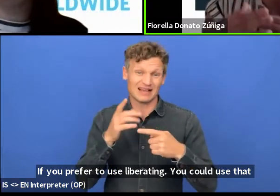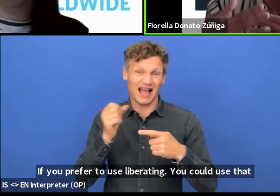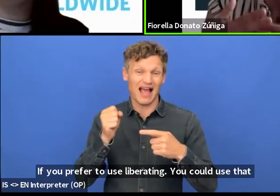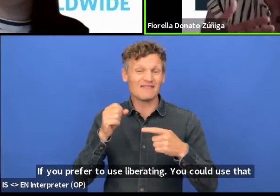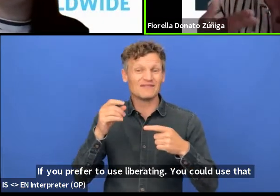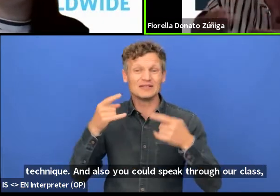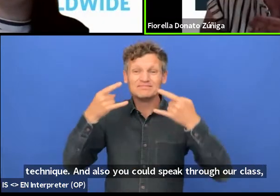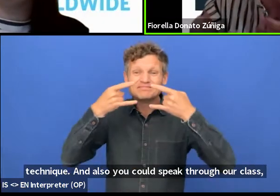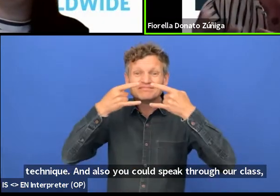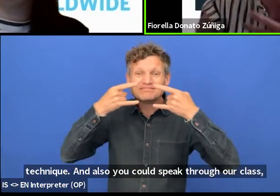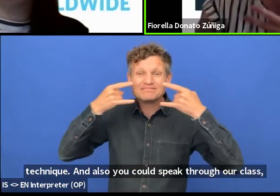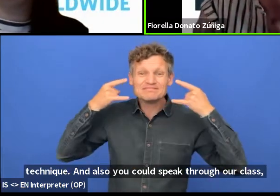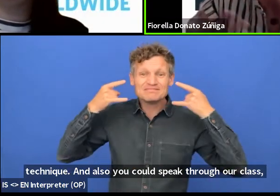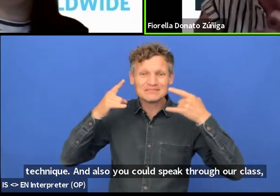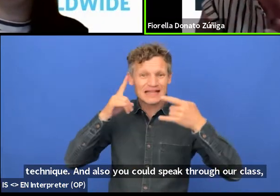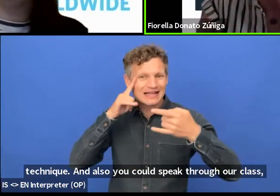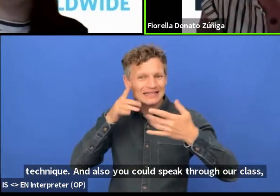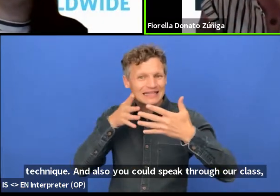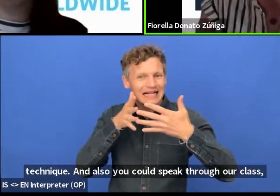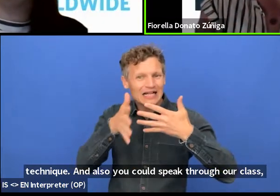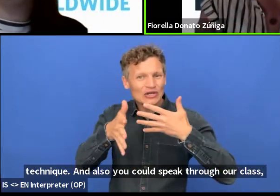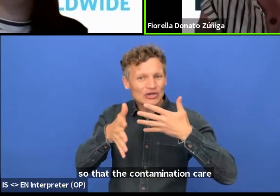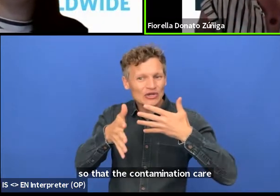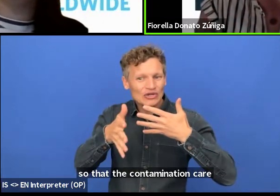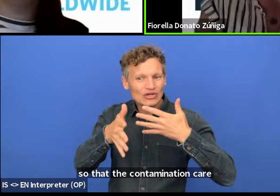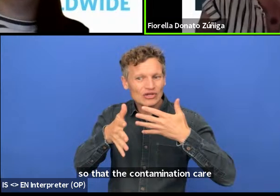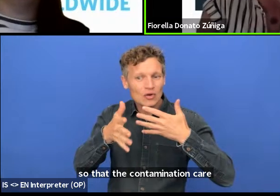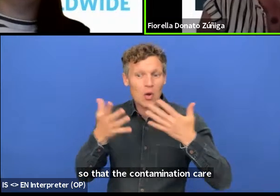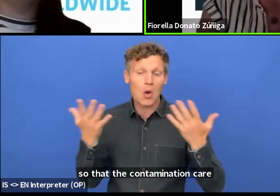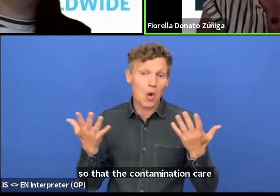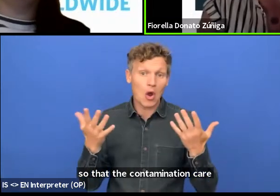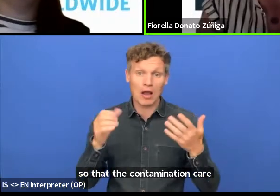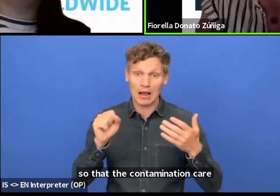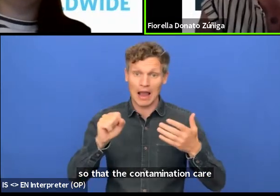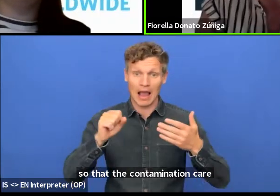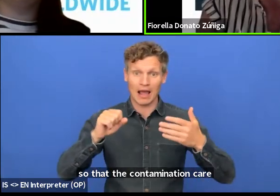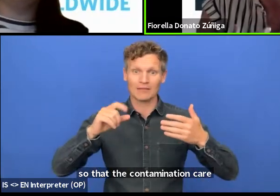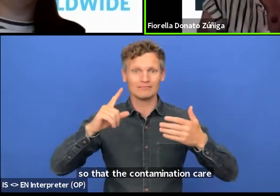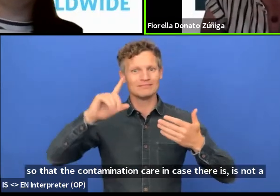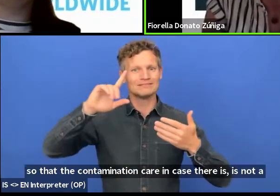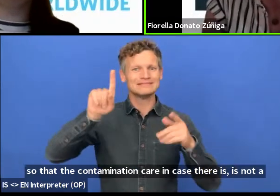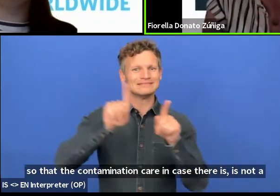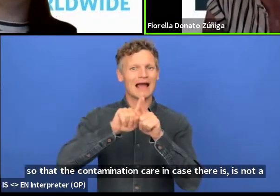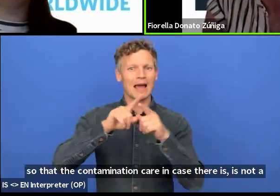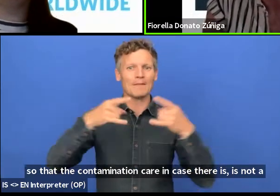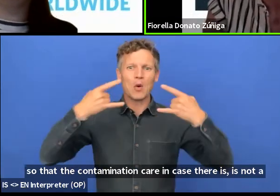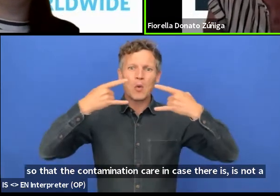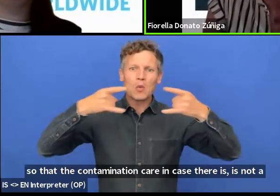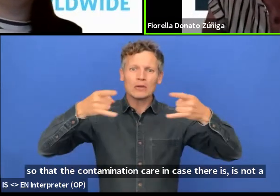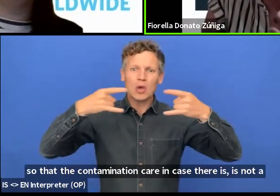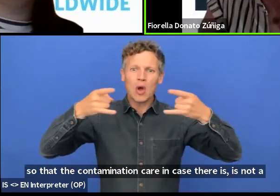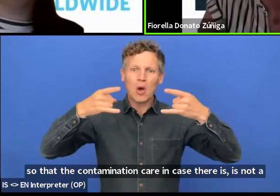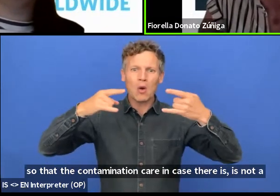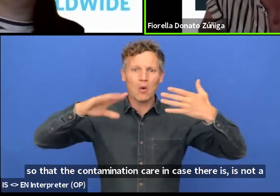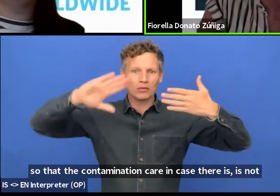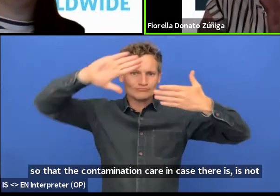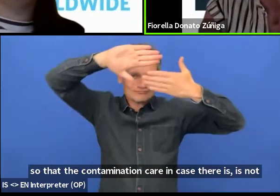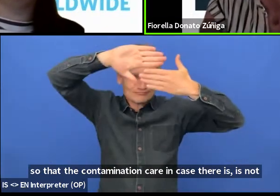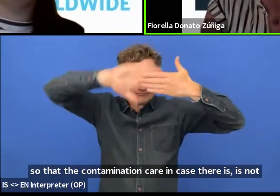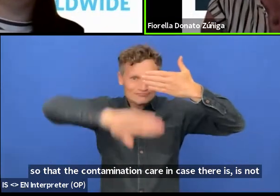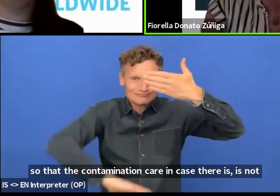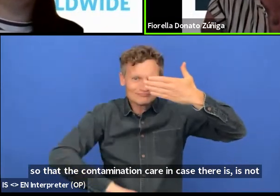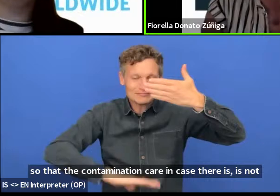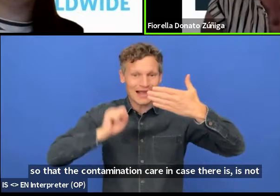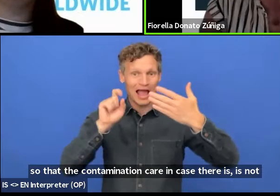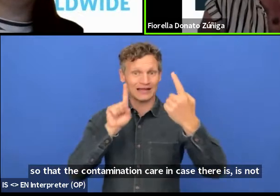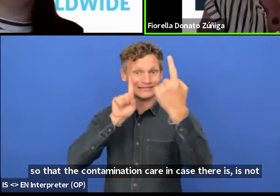so that the contamination, in case there is not an issue, and that person